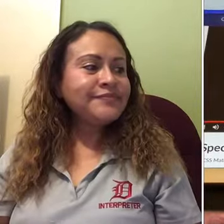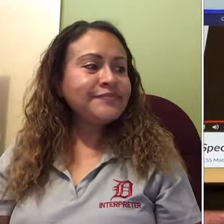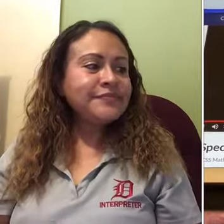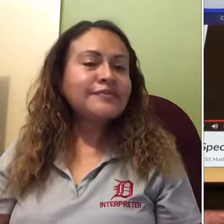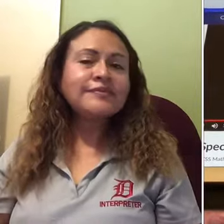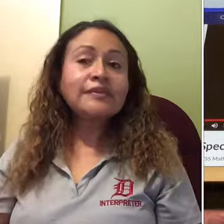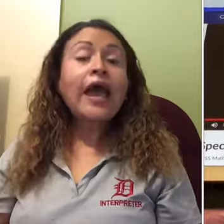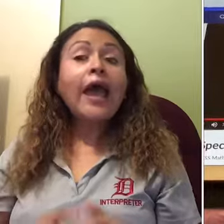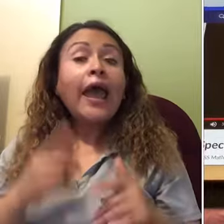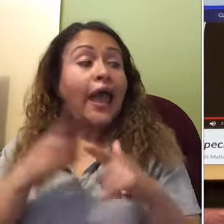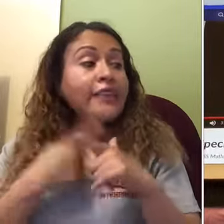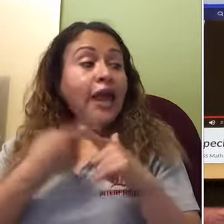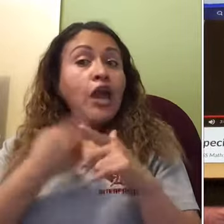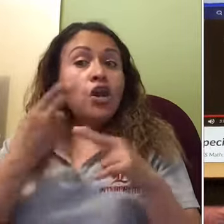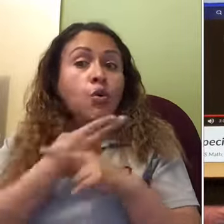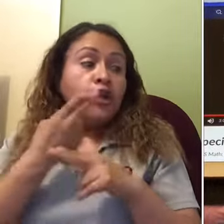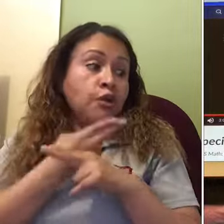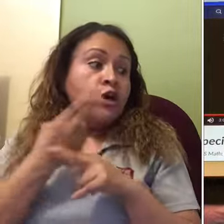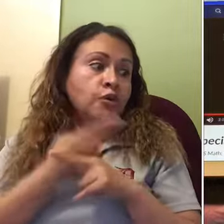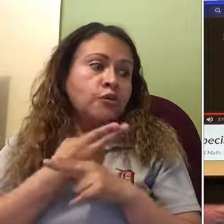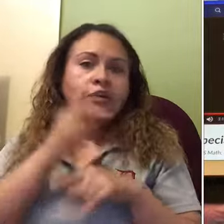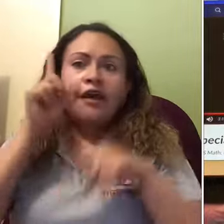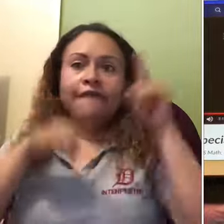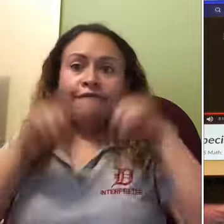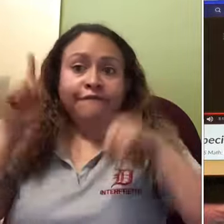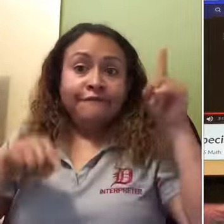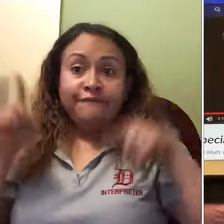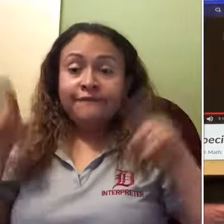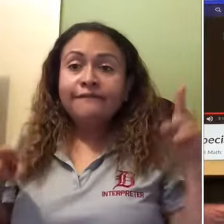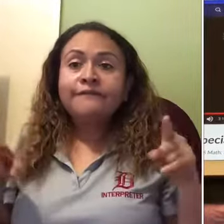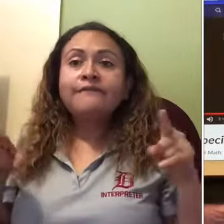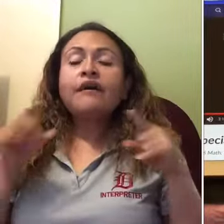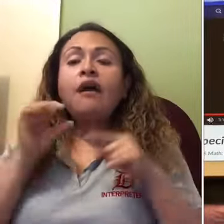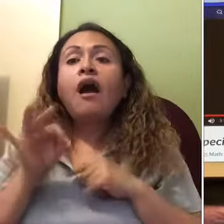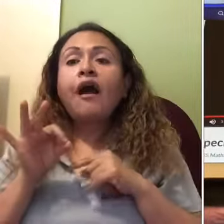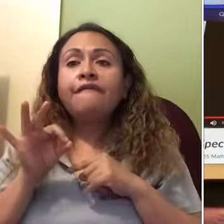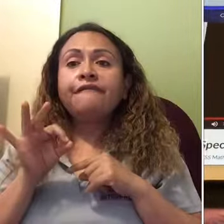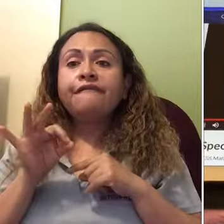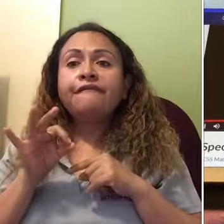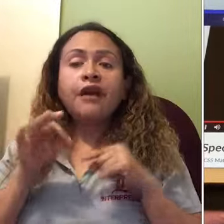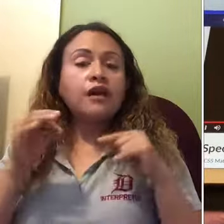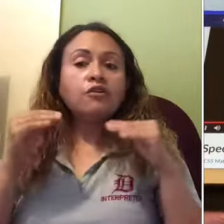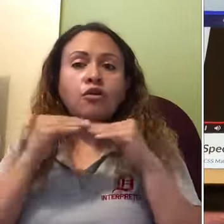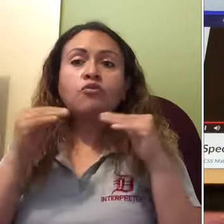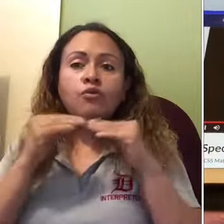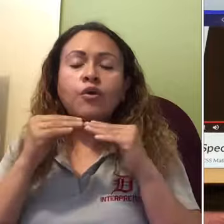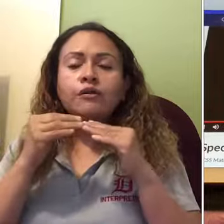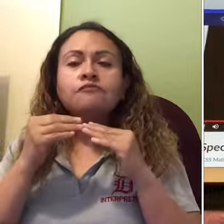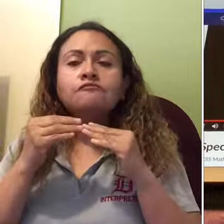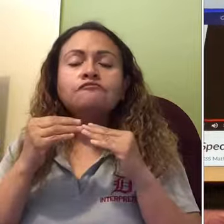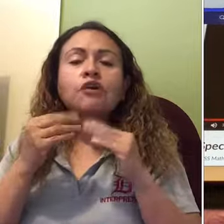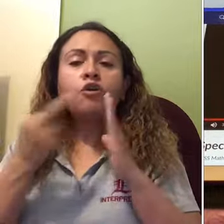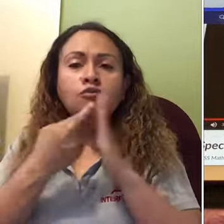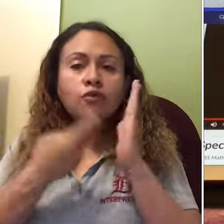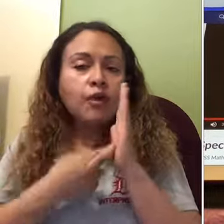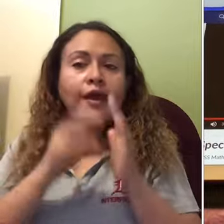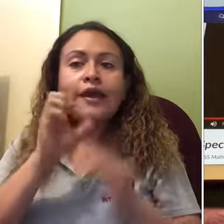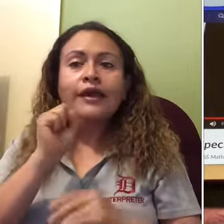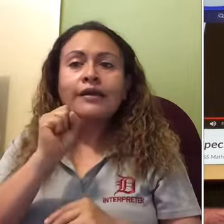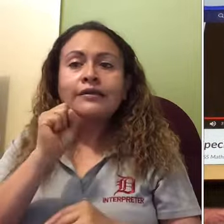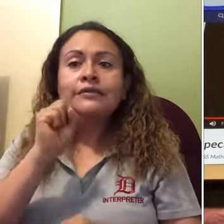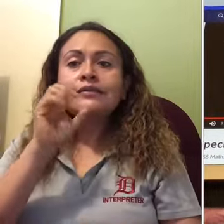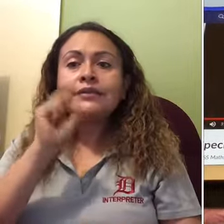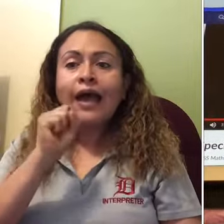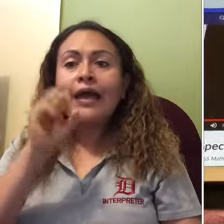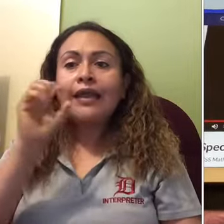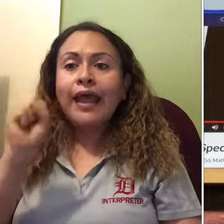congruent. And so you can use actually a variety of our congruence postulates. We could say side, angle, side